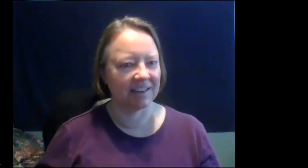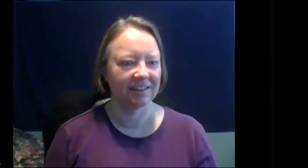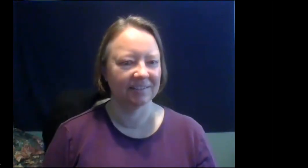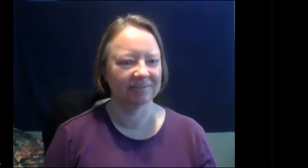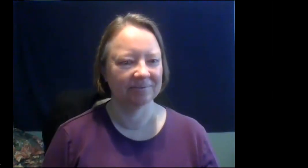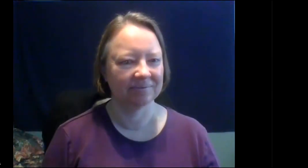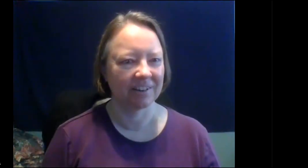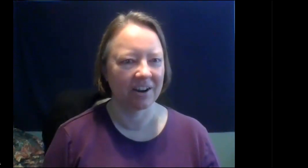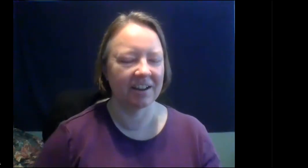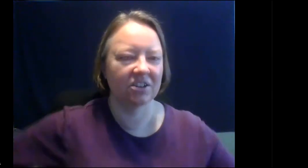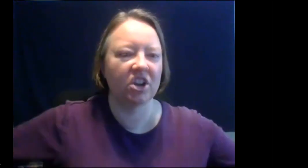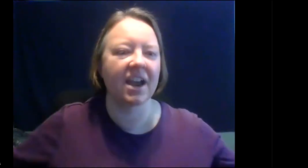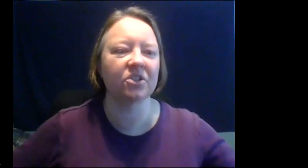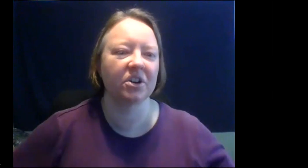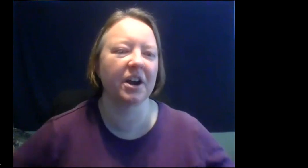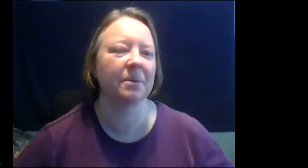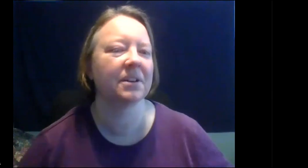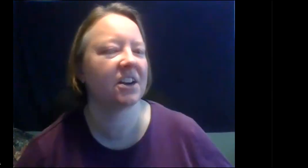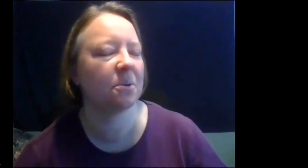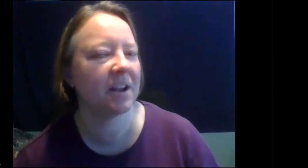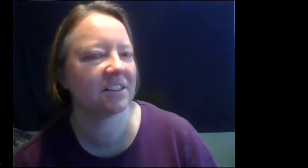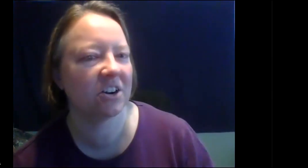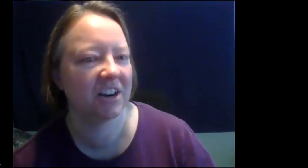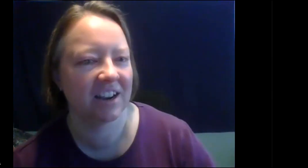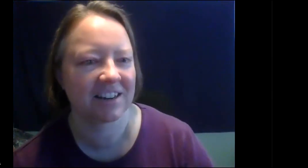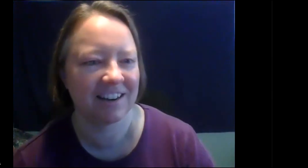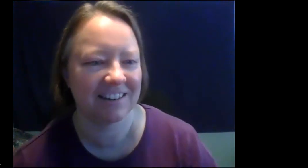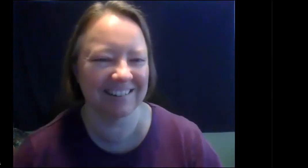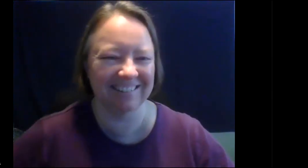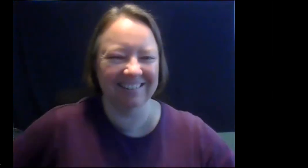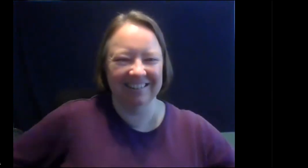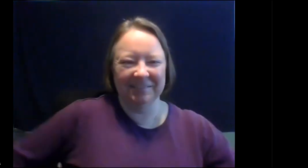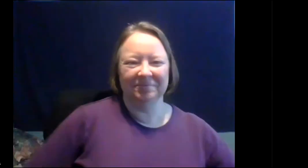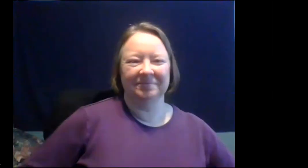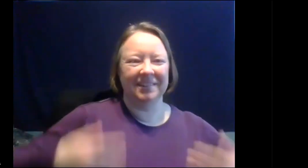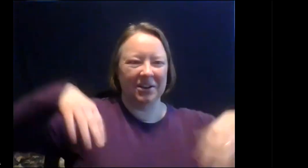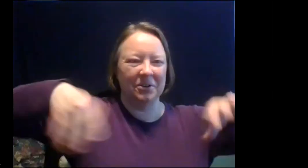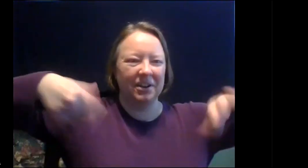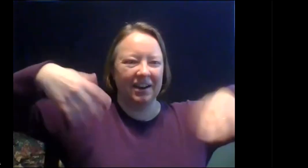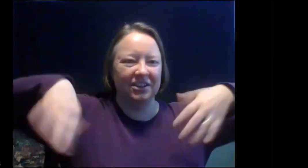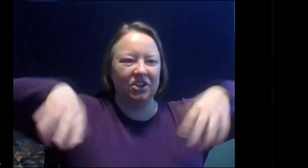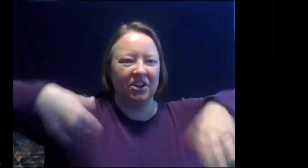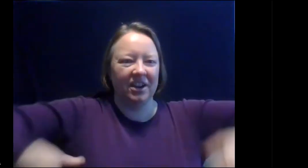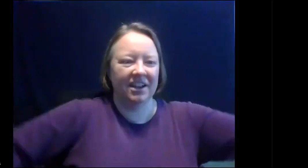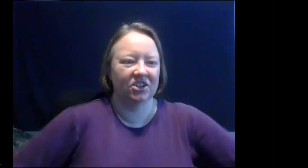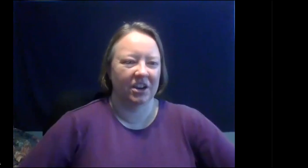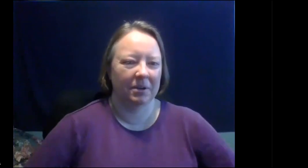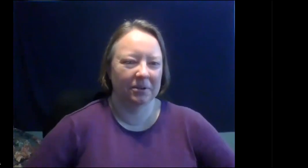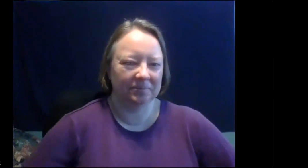Z. All right, so shake out your arm because I know mine's starting to get tight. So you gotta shake your hands, shake them out.